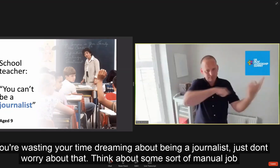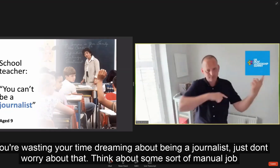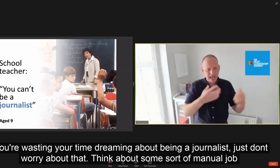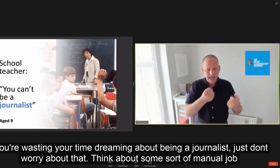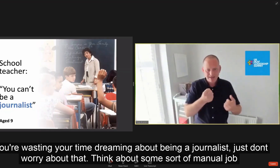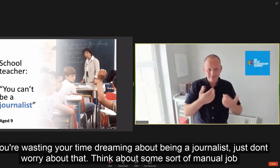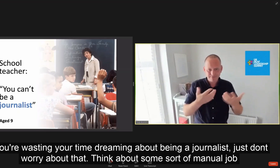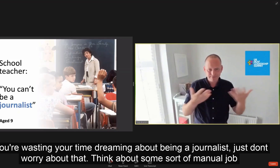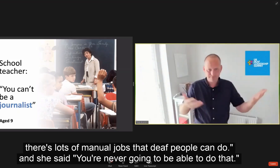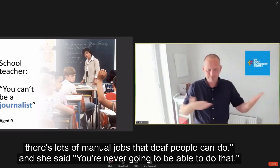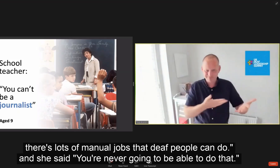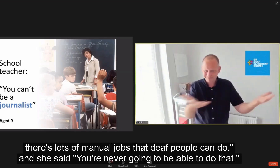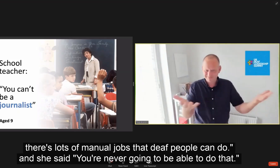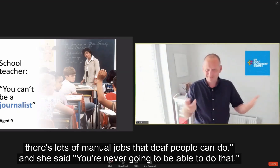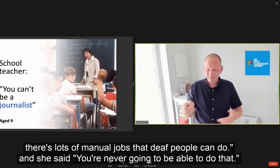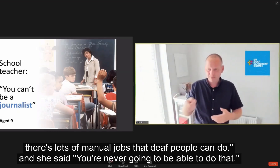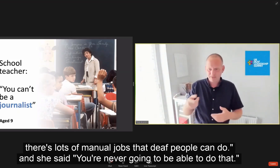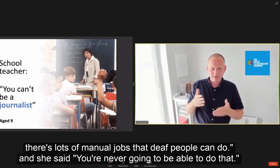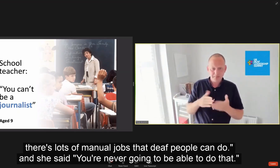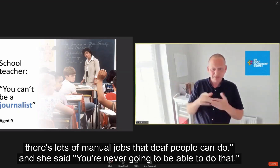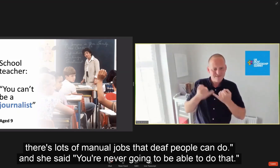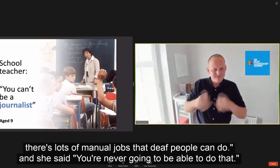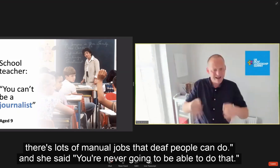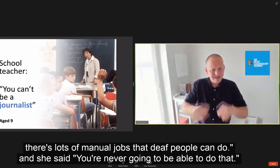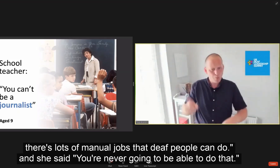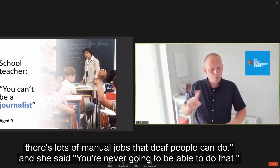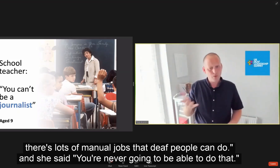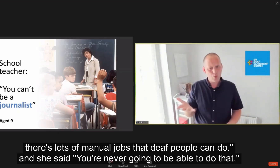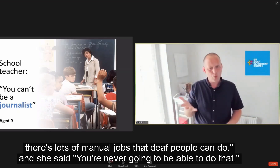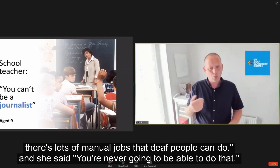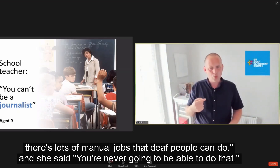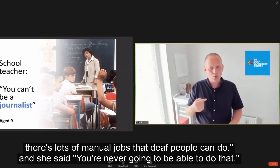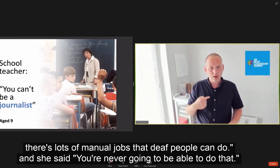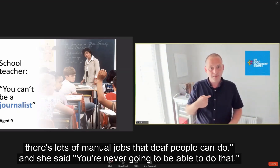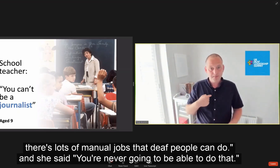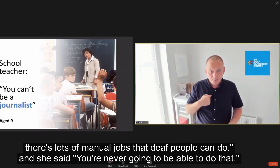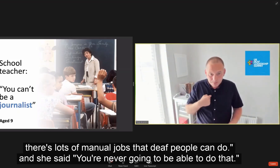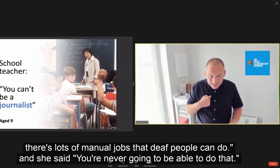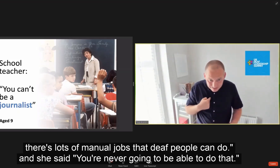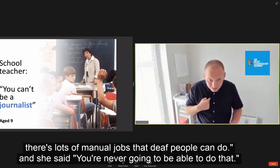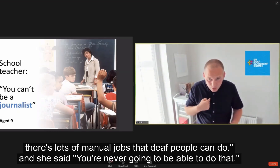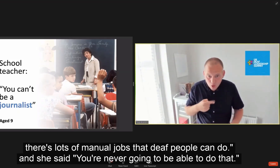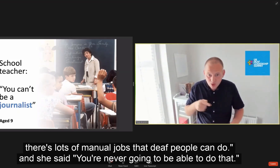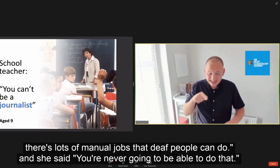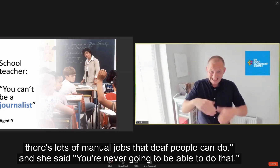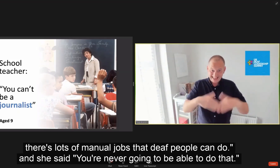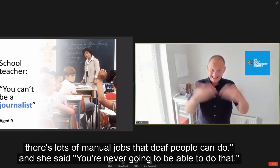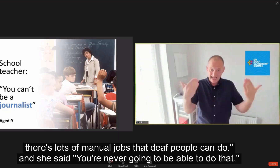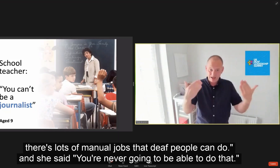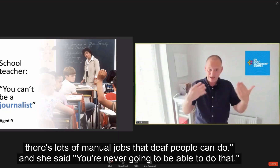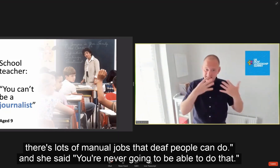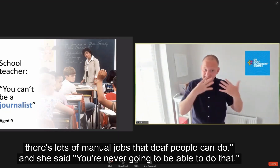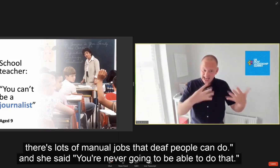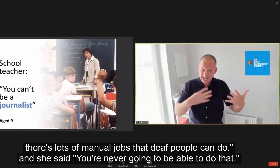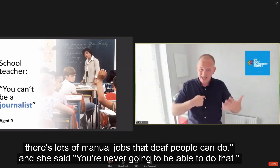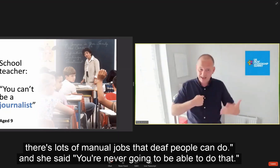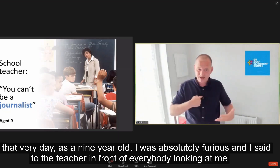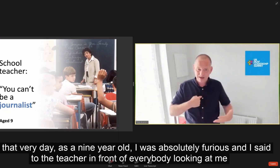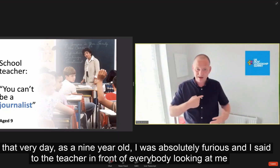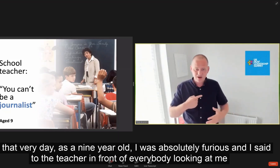job. There's lots of manual jobs that deaf people can do. And she said, you know, you're never going to be able to do that. And